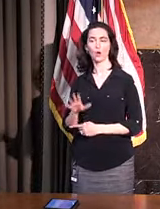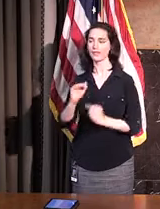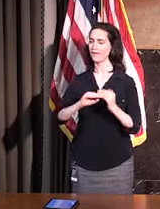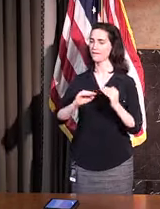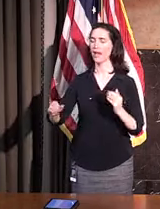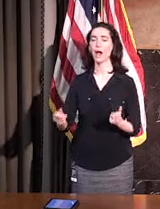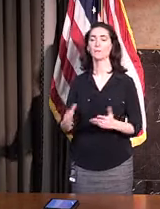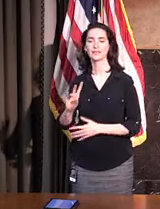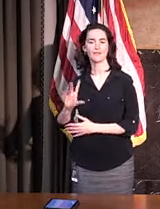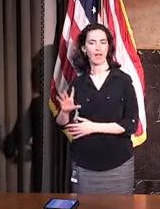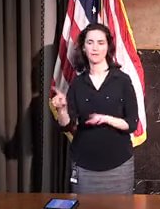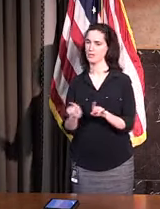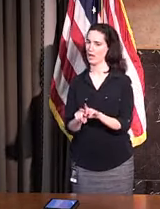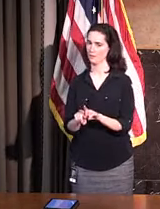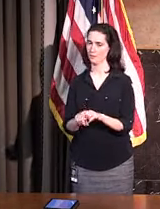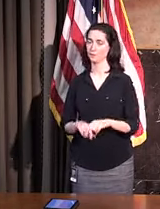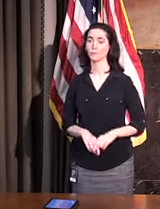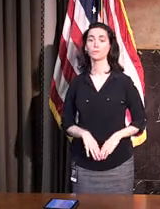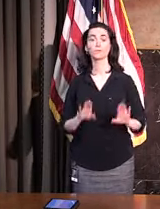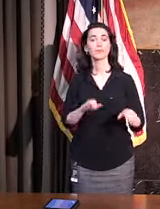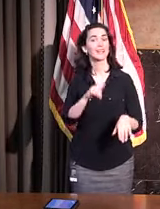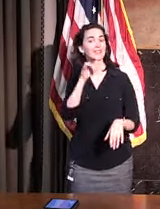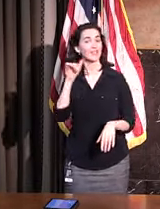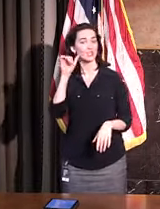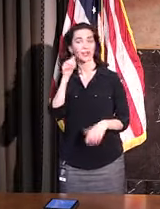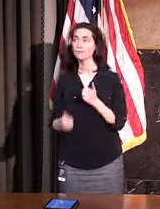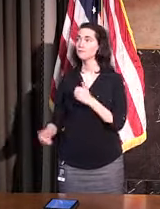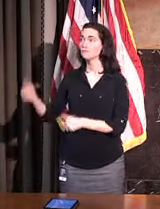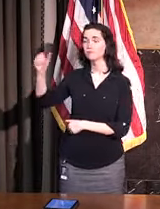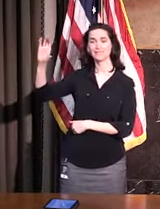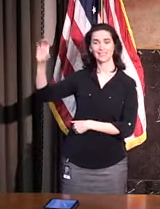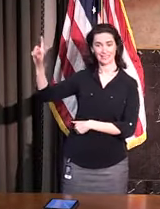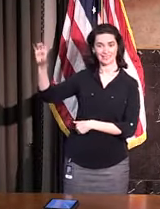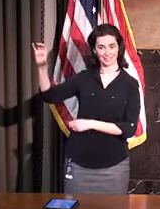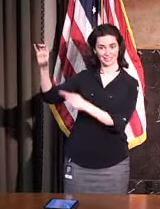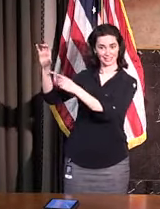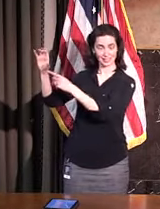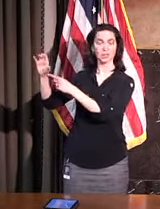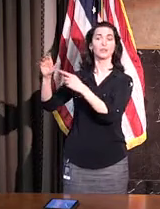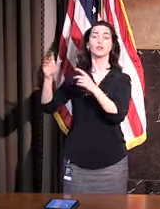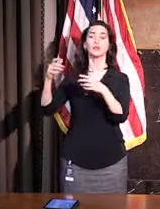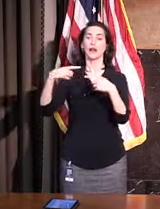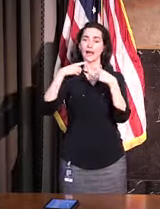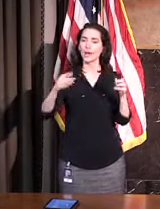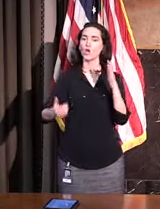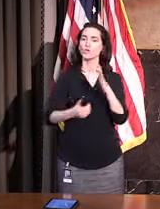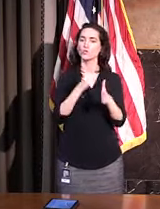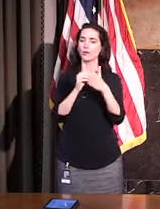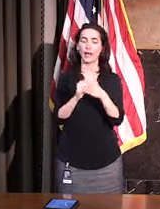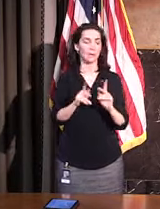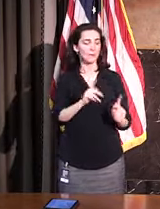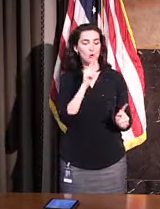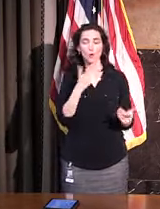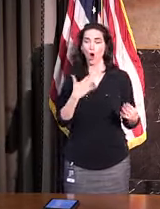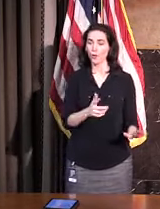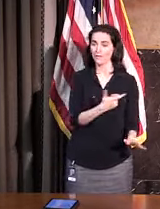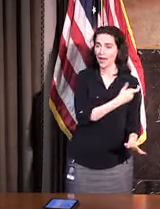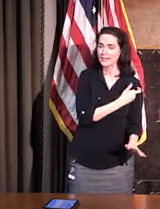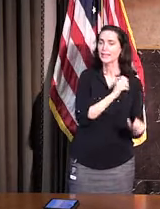As you know, yesterday the CDC put out new guidance on activities that fully vaccinated people can safely